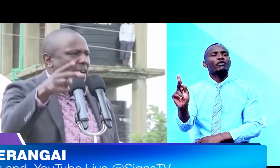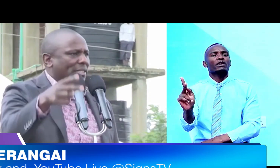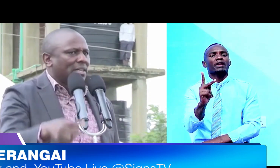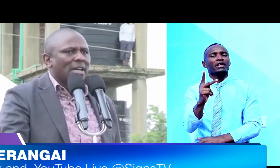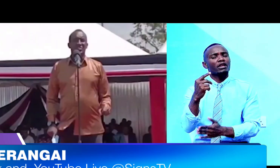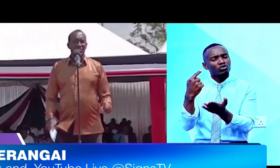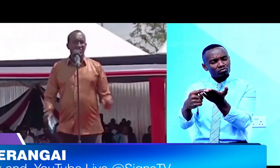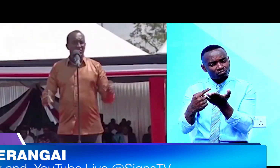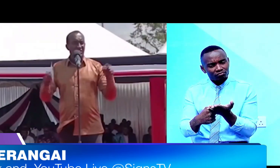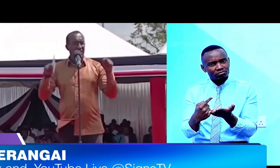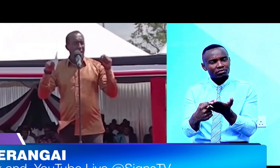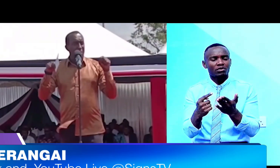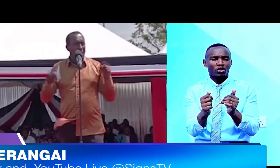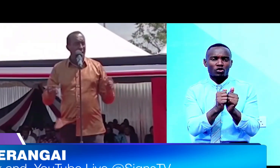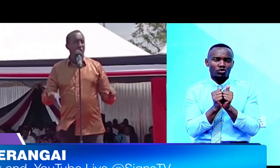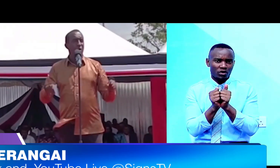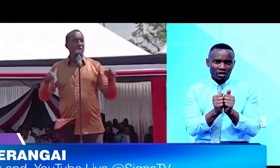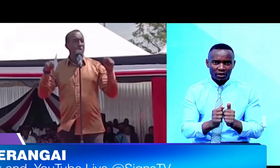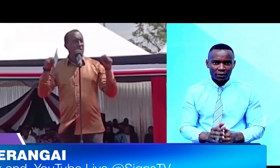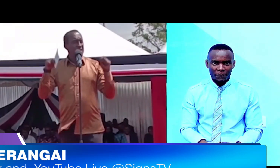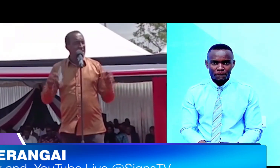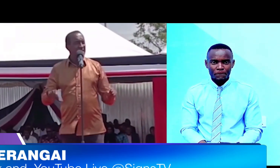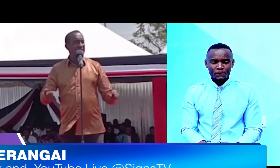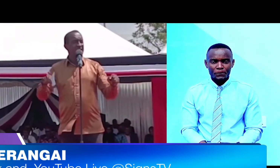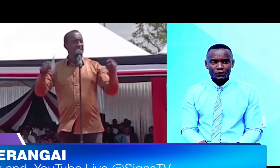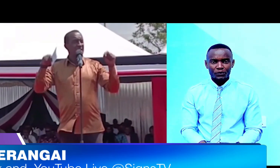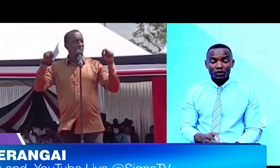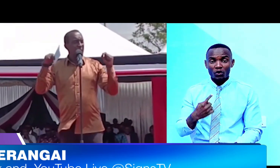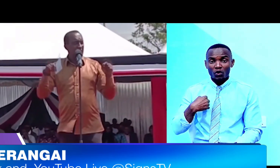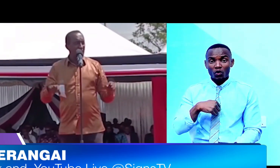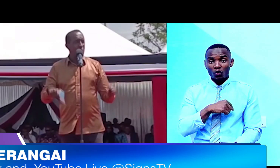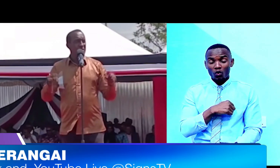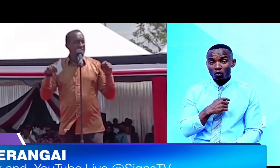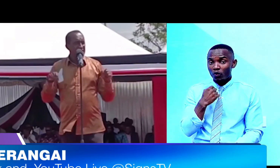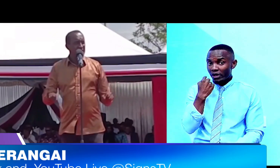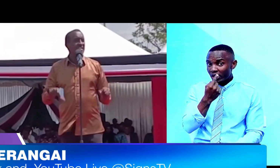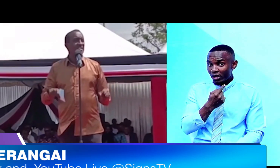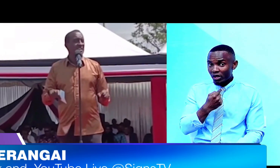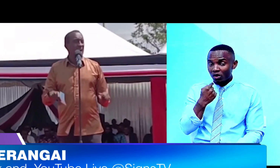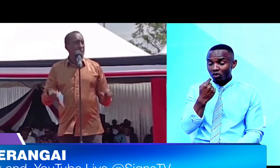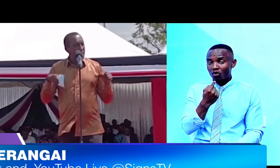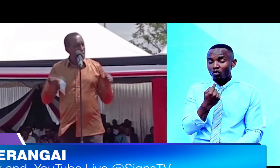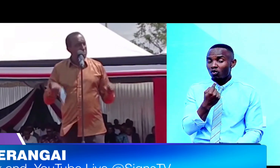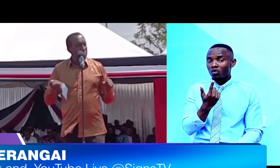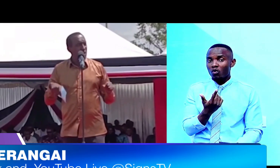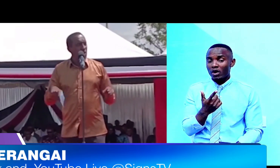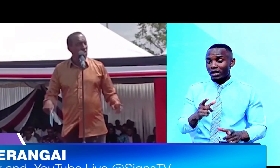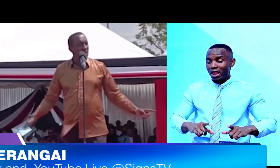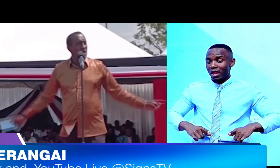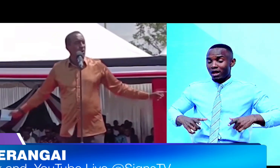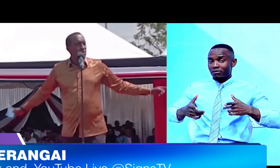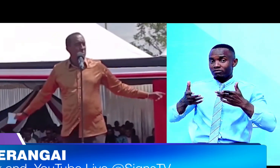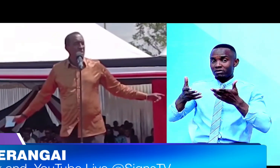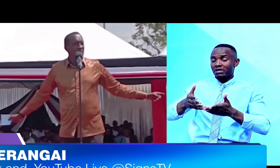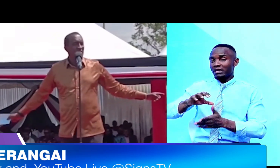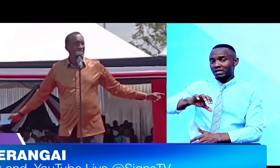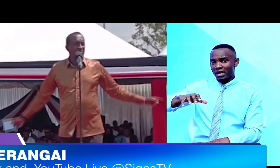Kenyans. Sisi ambayo ni wenyeji wa kaunti hii ambayo mimi naongoza nao wajumbe,